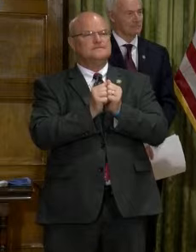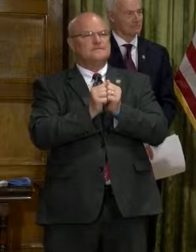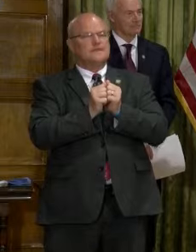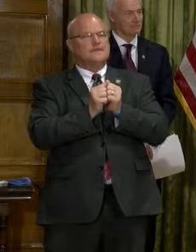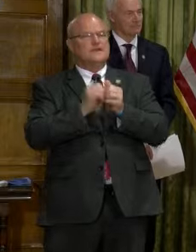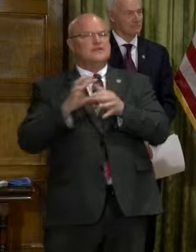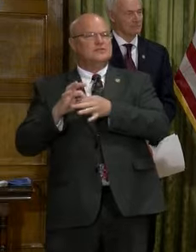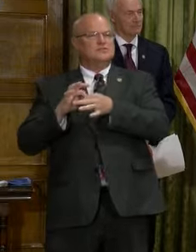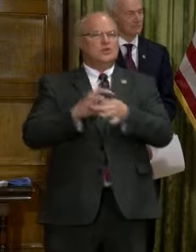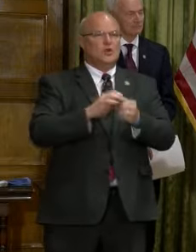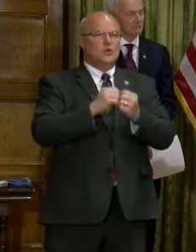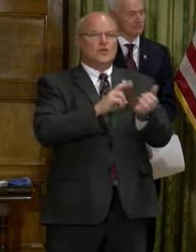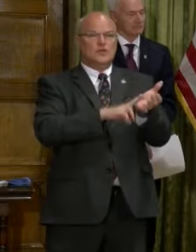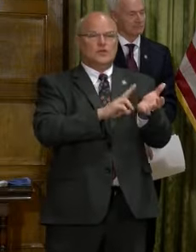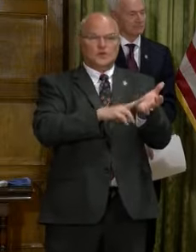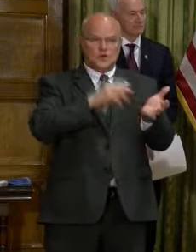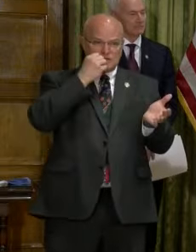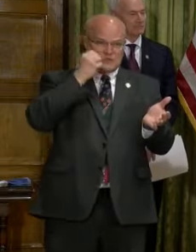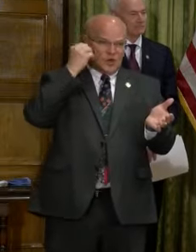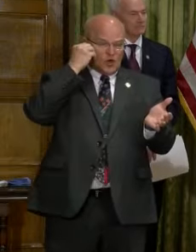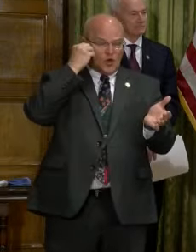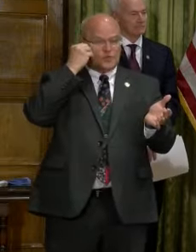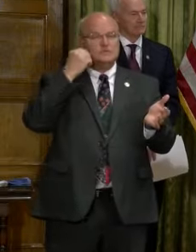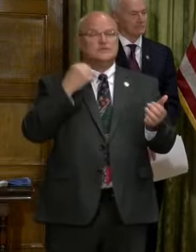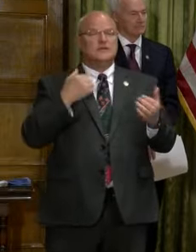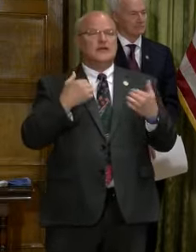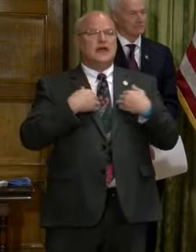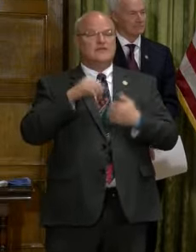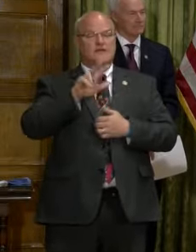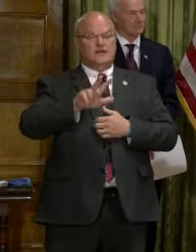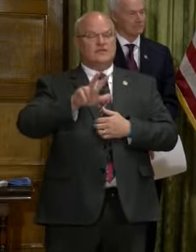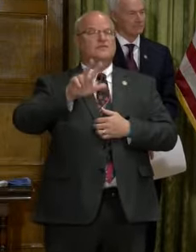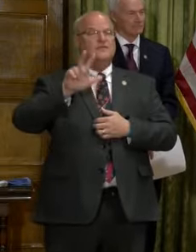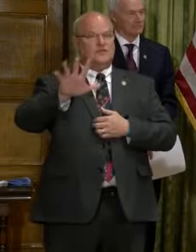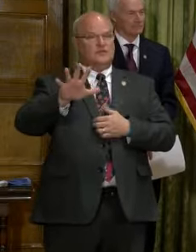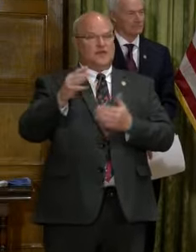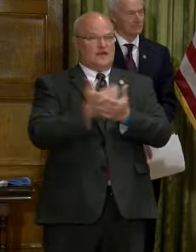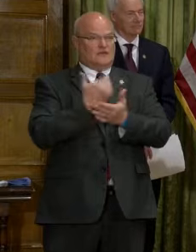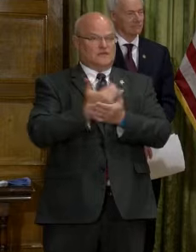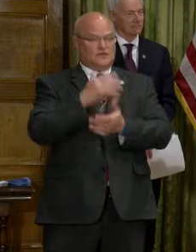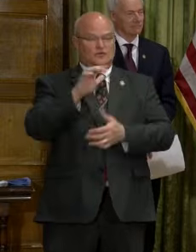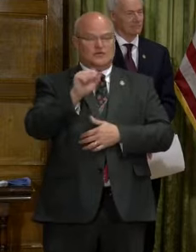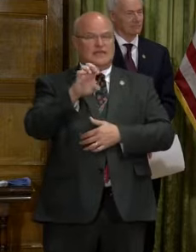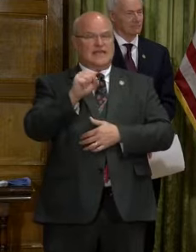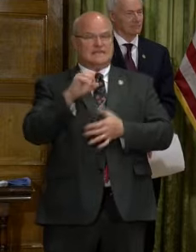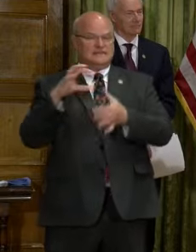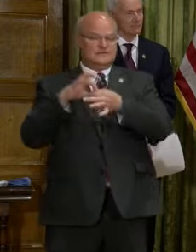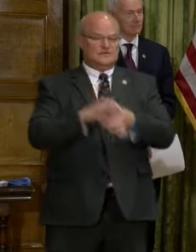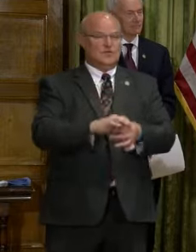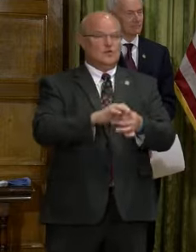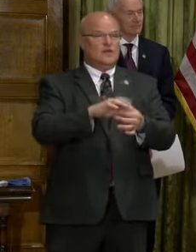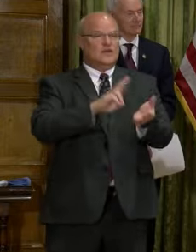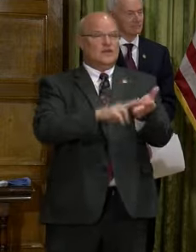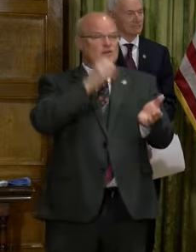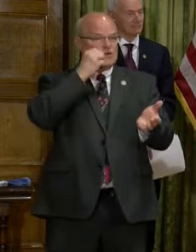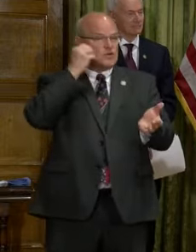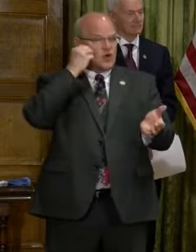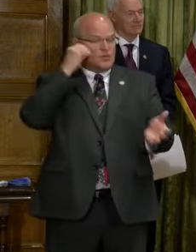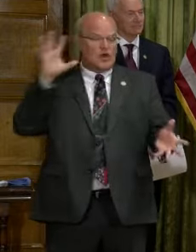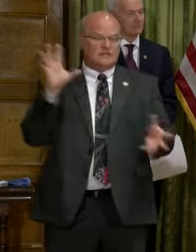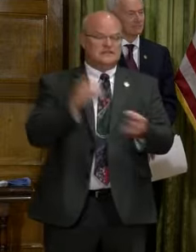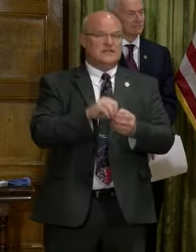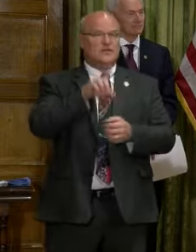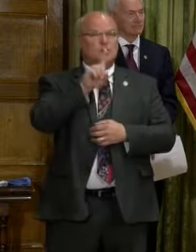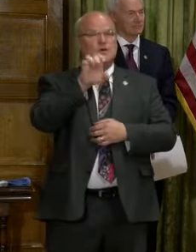cases associated with nursing homes. We have 35 new cases associated with nursing homes, so we're at a total